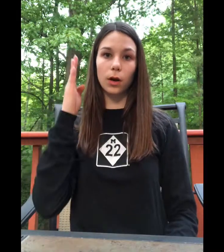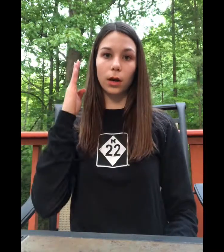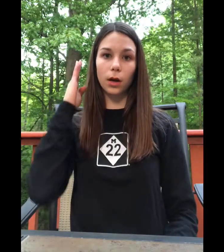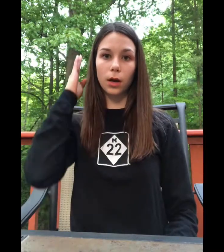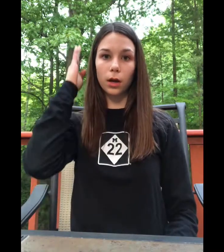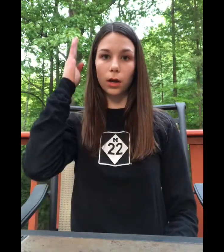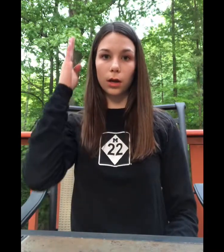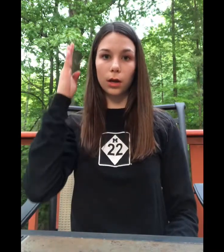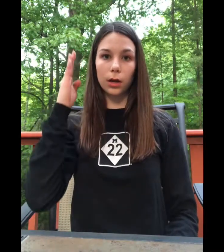a